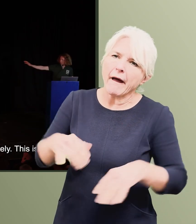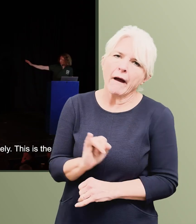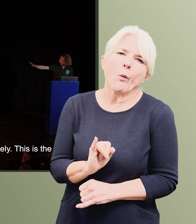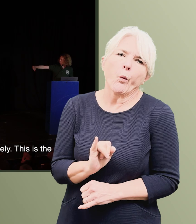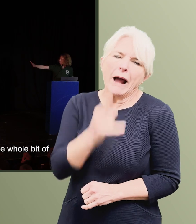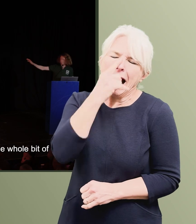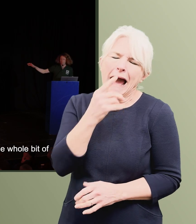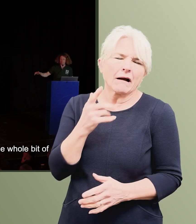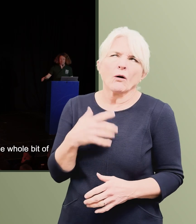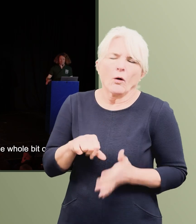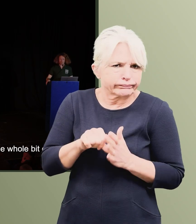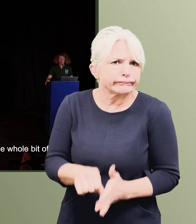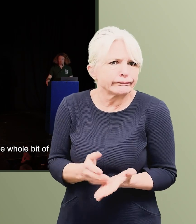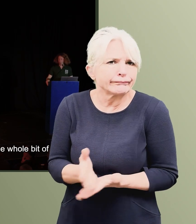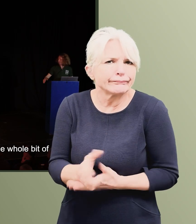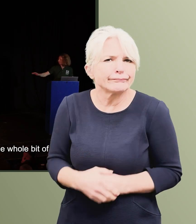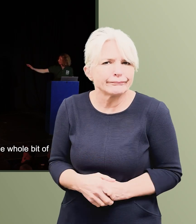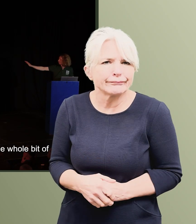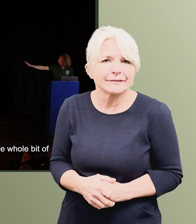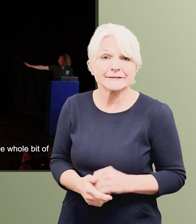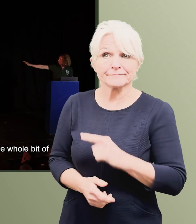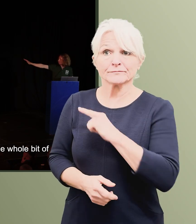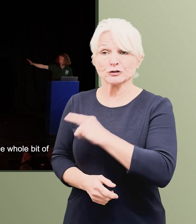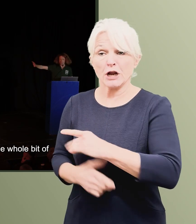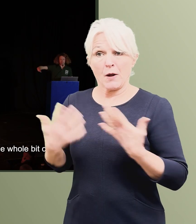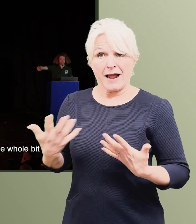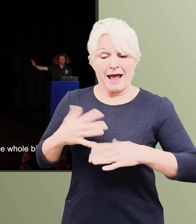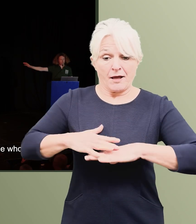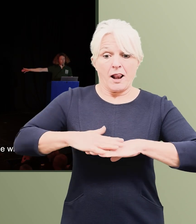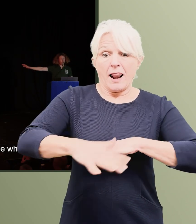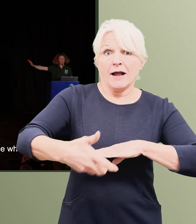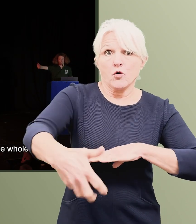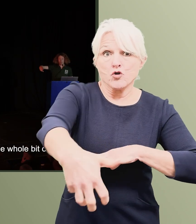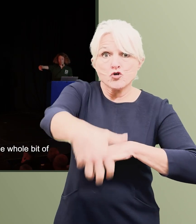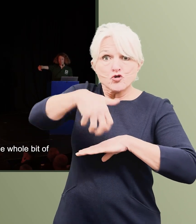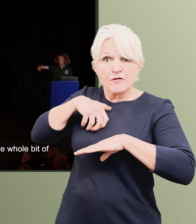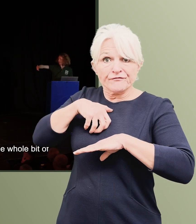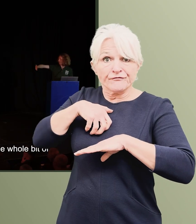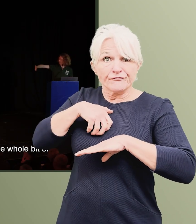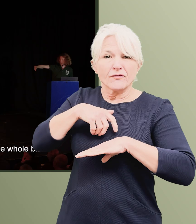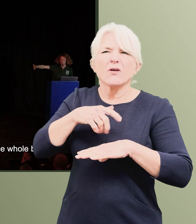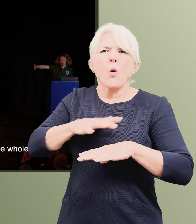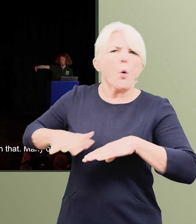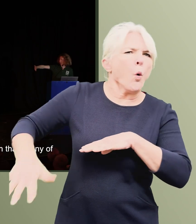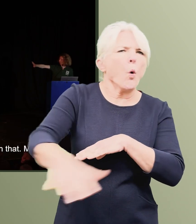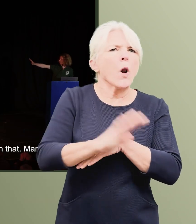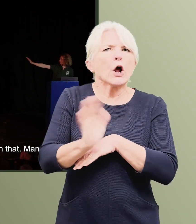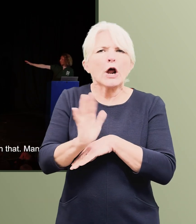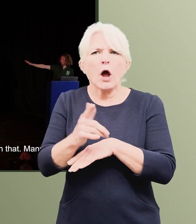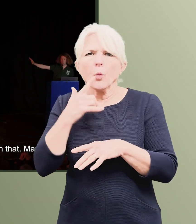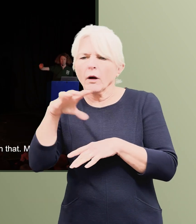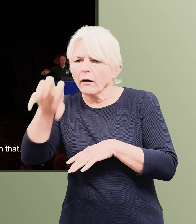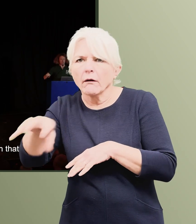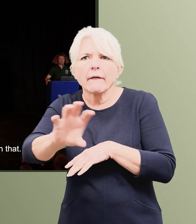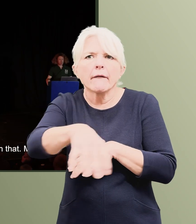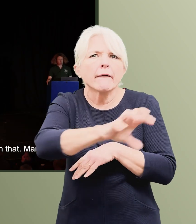the scheme as it looked once we'd actually taken the top off. So actually, rather than the whole bit of that geophysics, we're just doing the